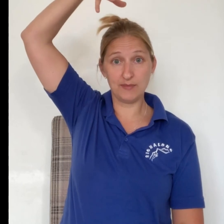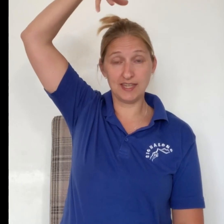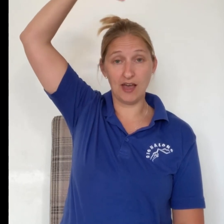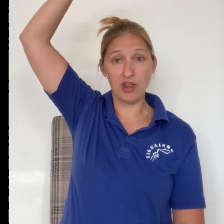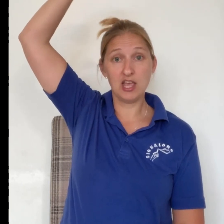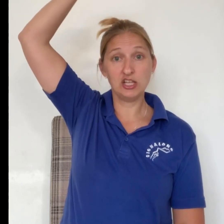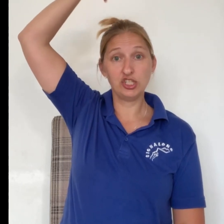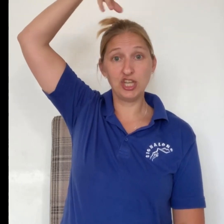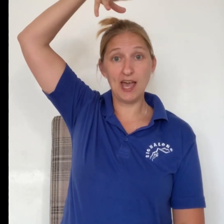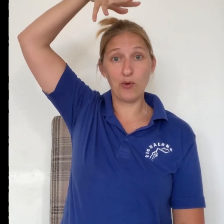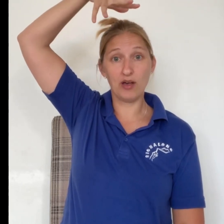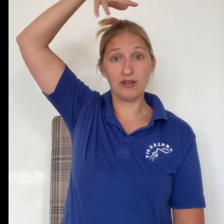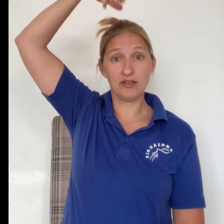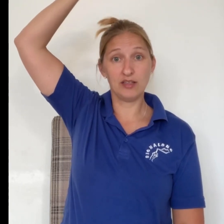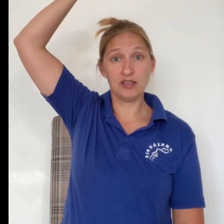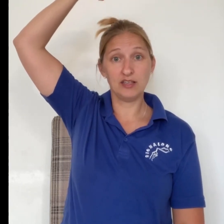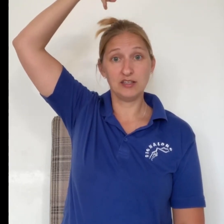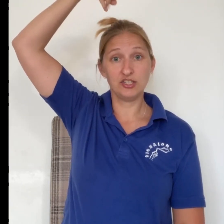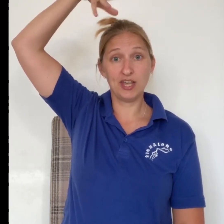down. Shower, shower.